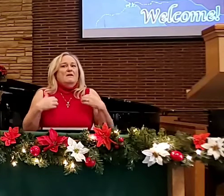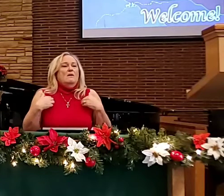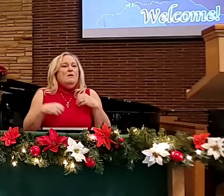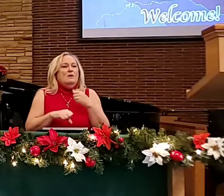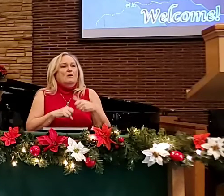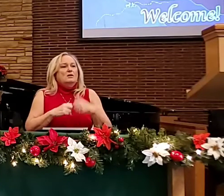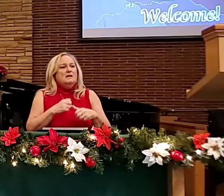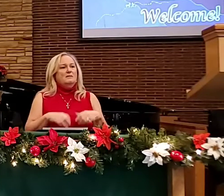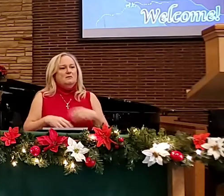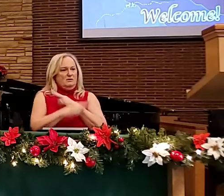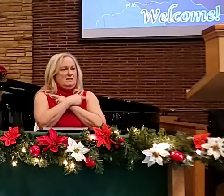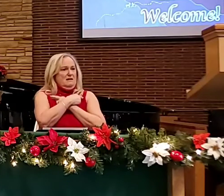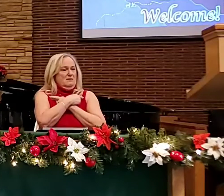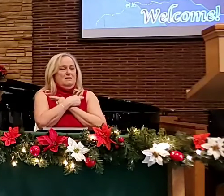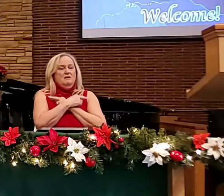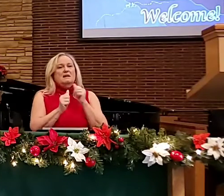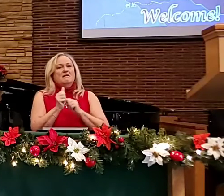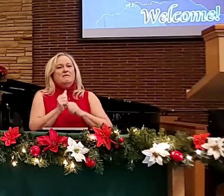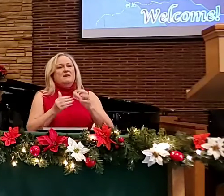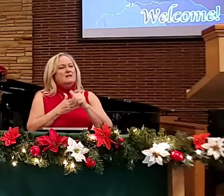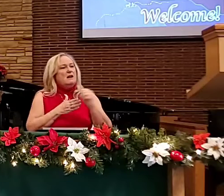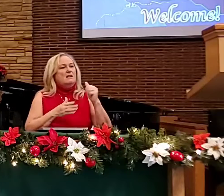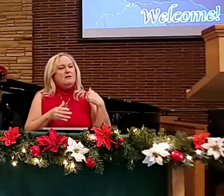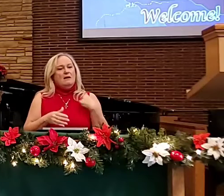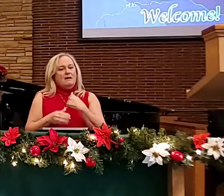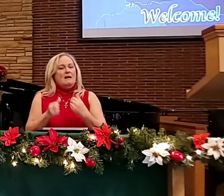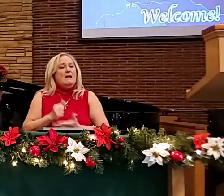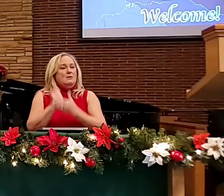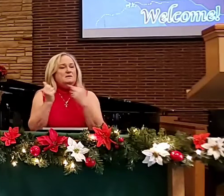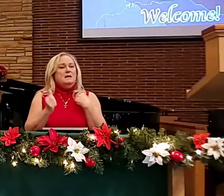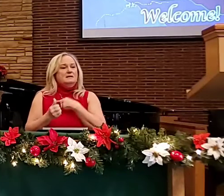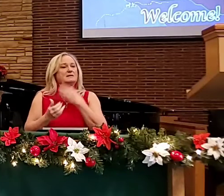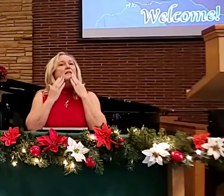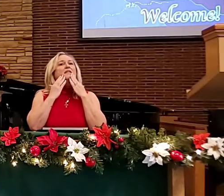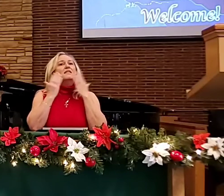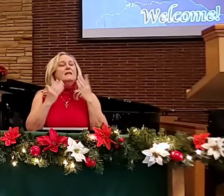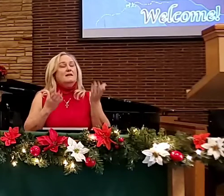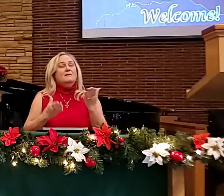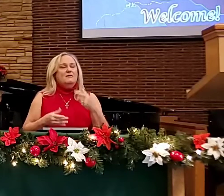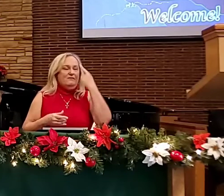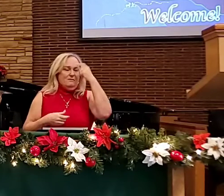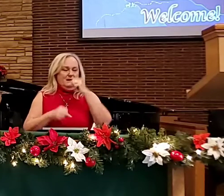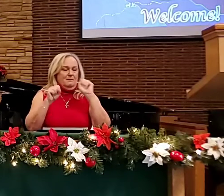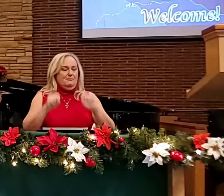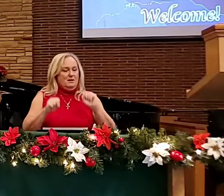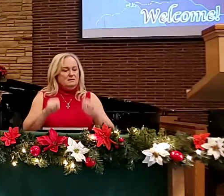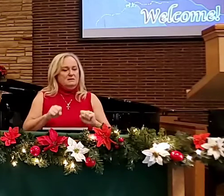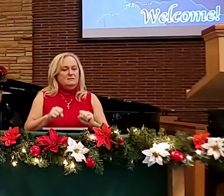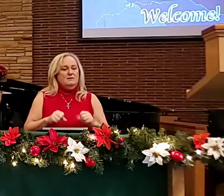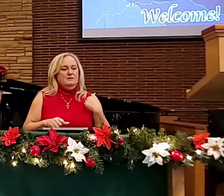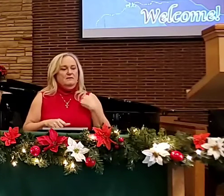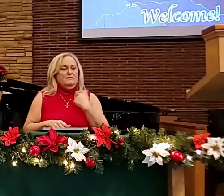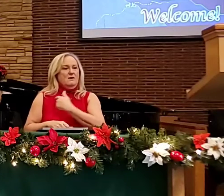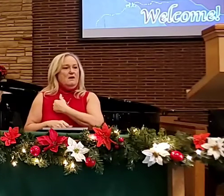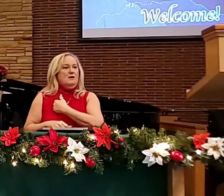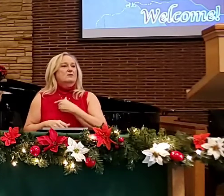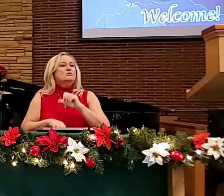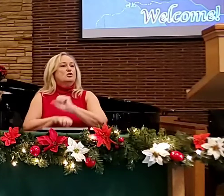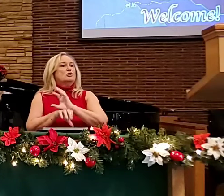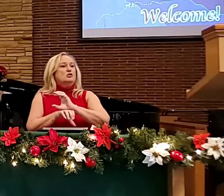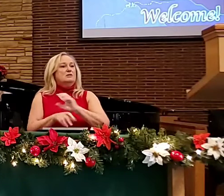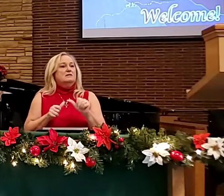retirement years, and every dollar helps us to thank them for making it possible for our churches to still